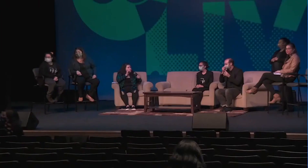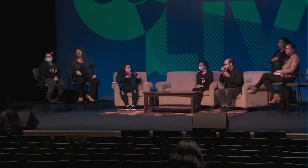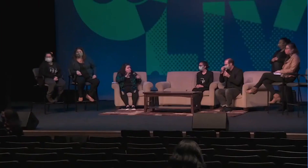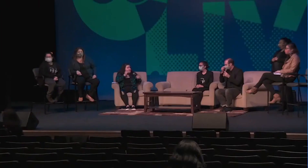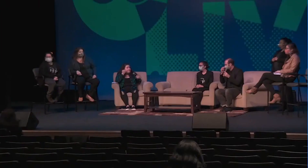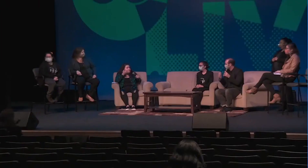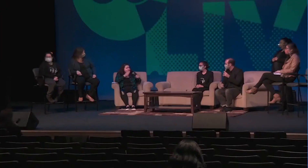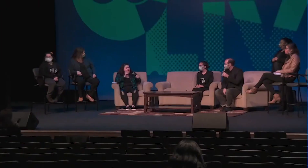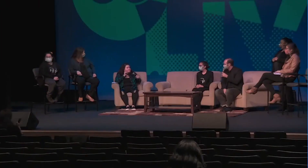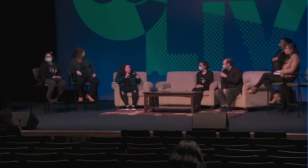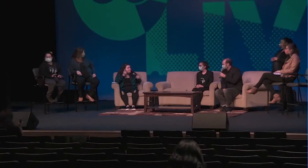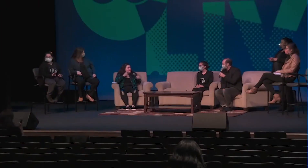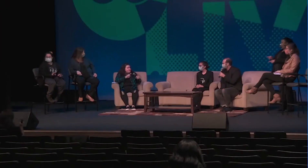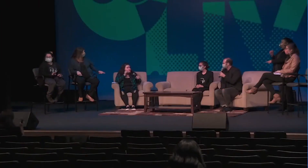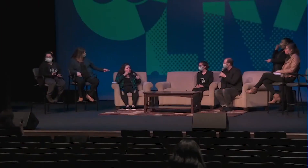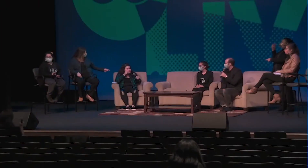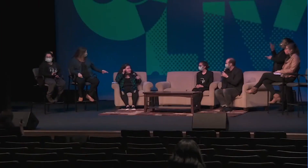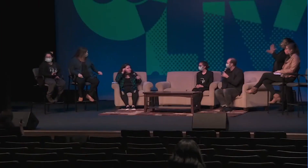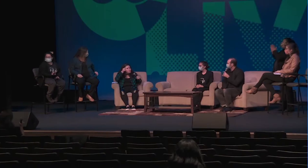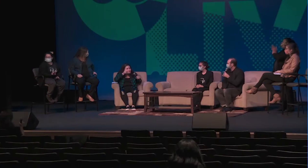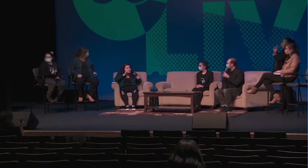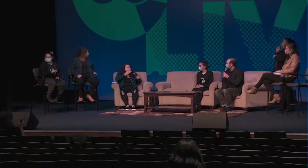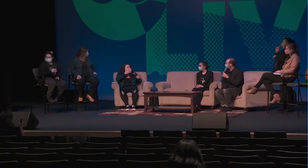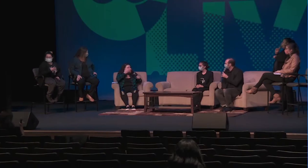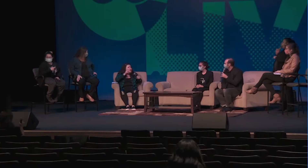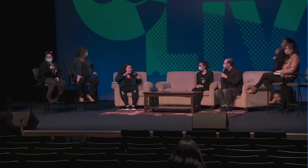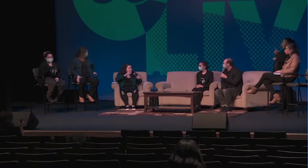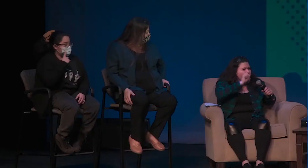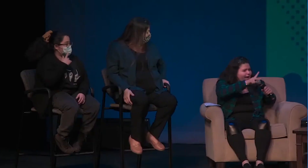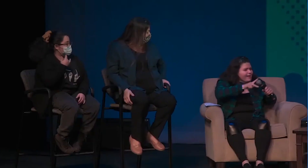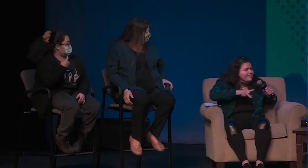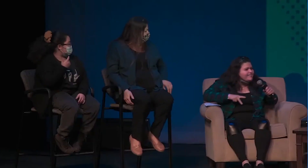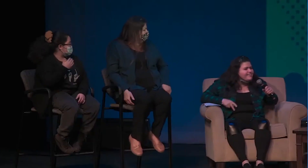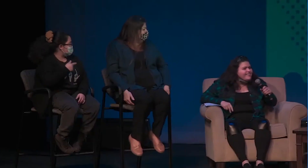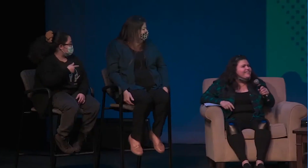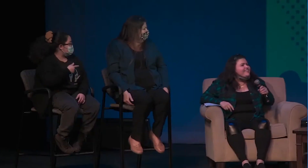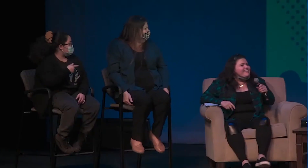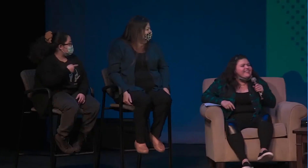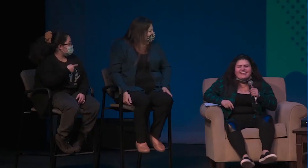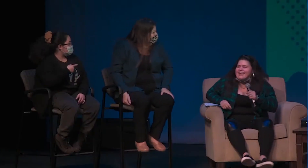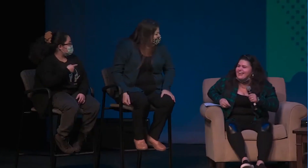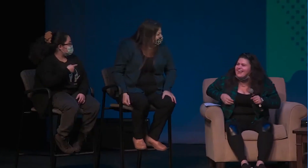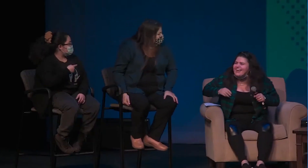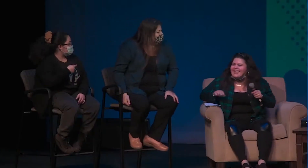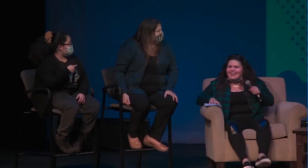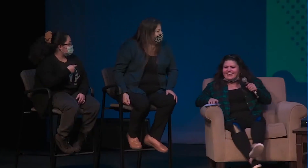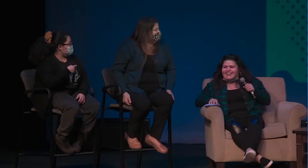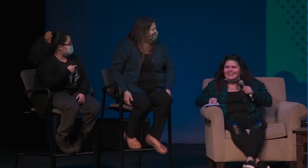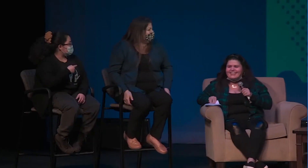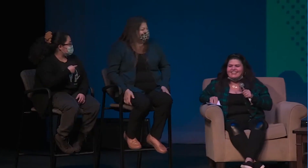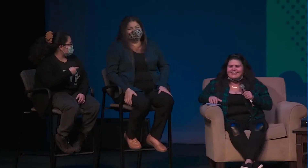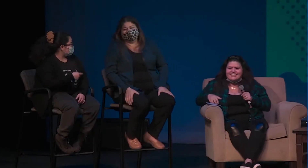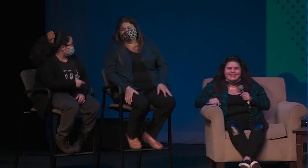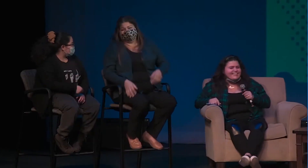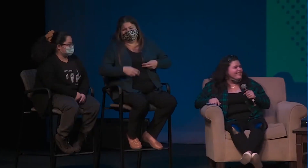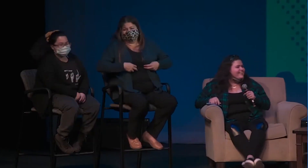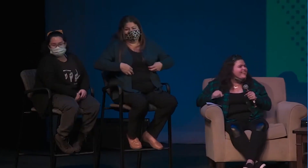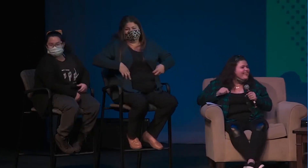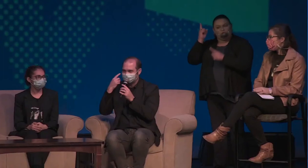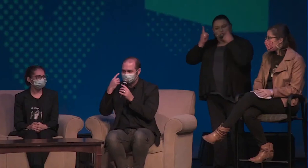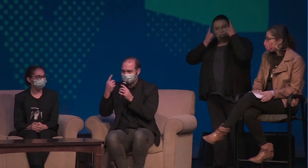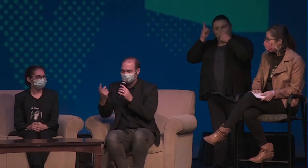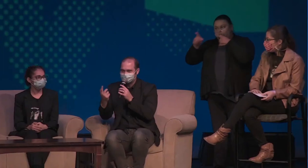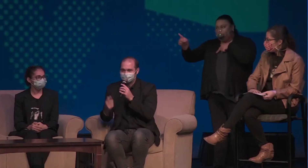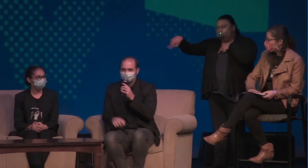Mr. Wolf, don't worry. If you become deaf one day, just remember you can smell ketchup, okay? Yes. I always wondered if, because you